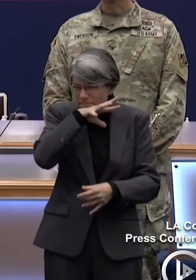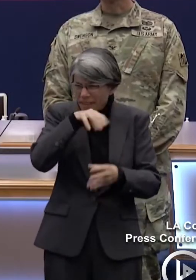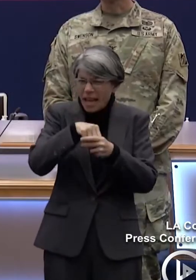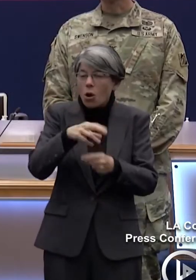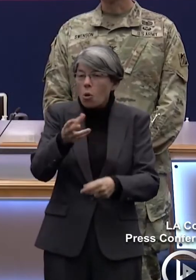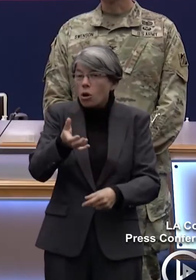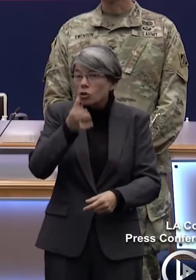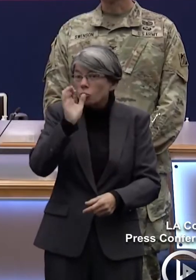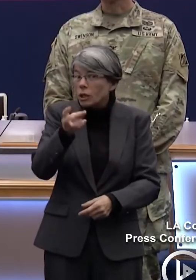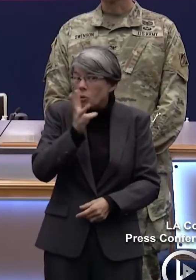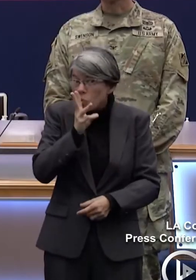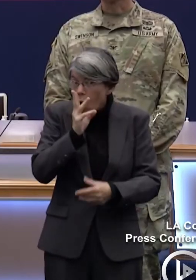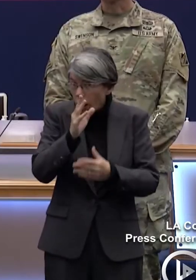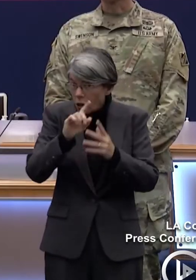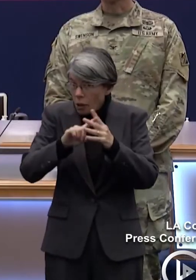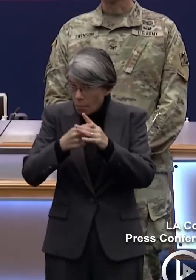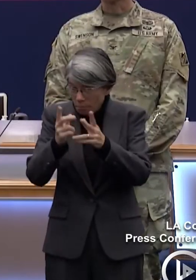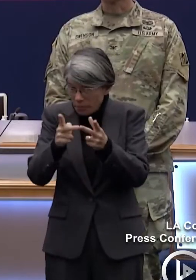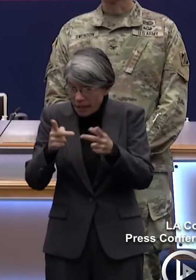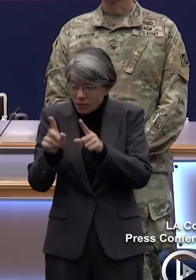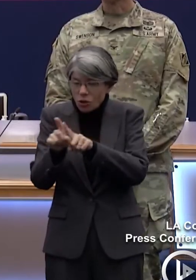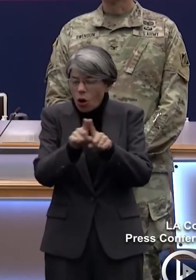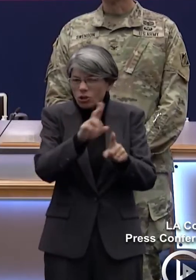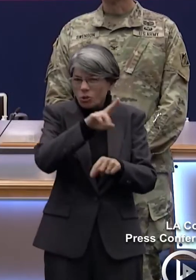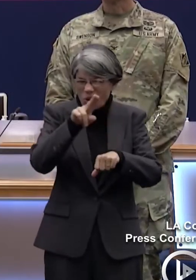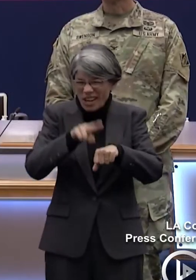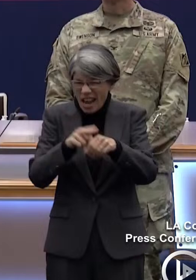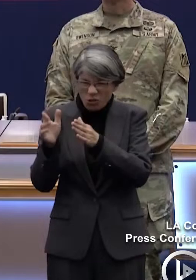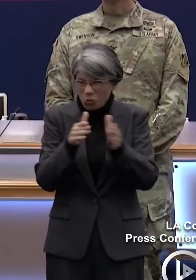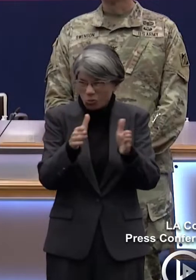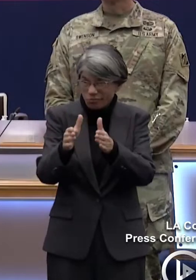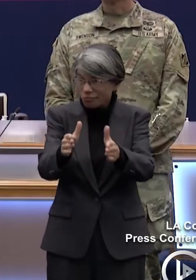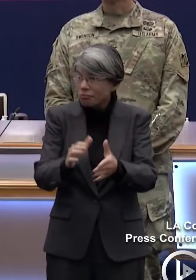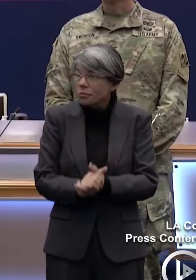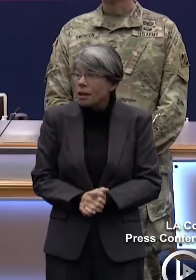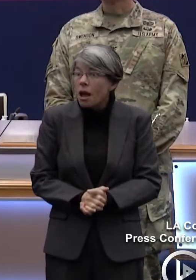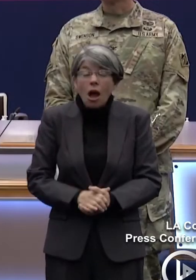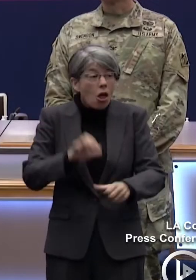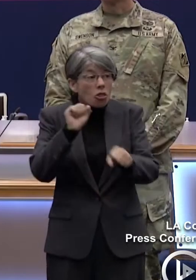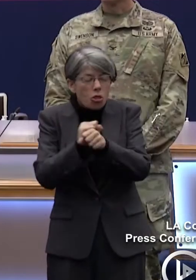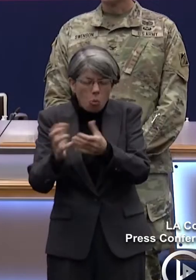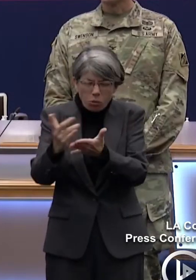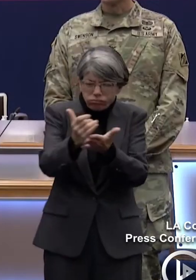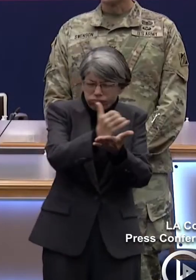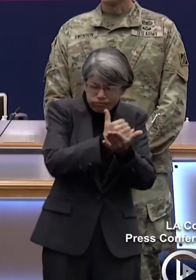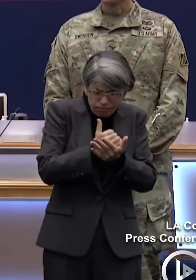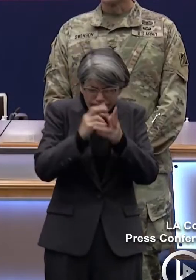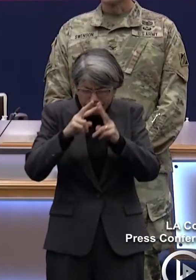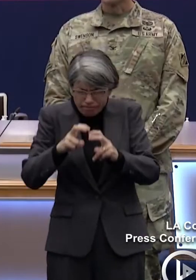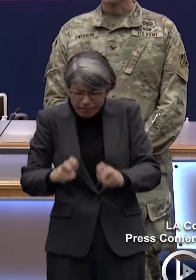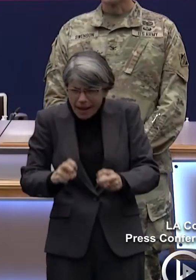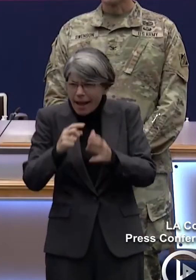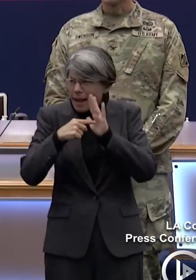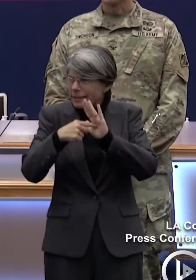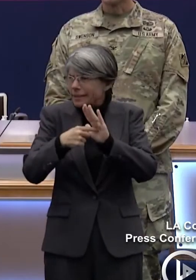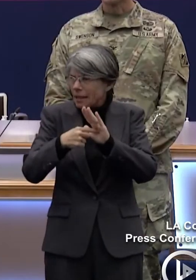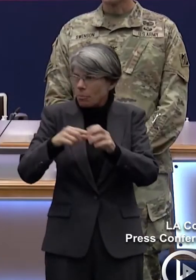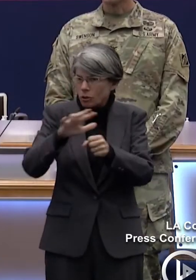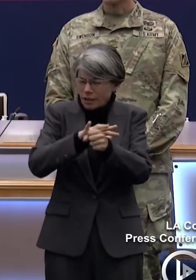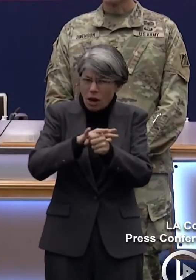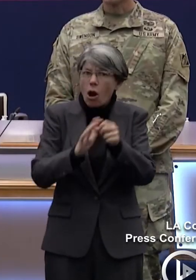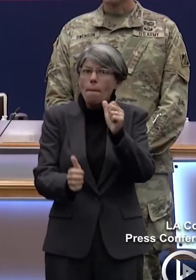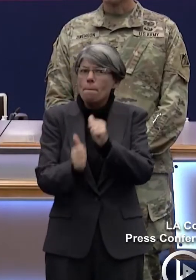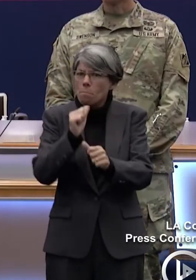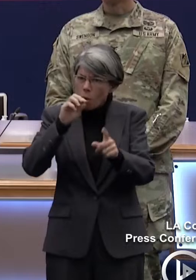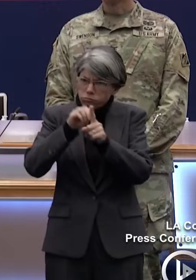on drinking water sources and natural waterways. The work involves collecting and analyzing samples in areas